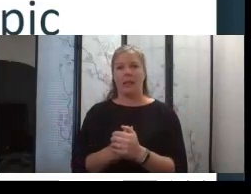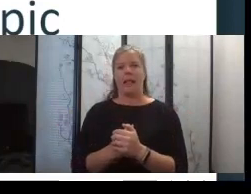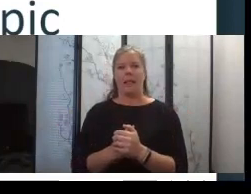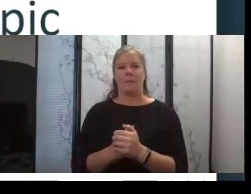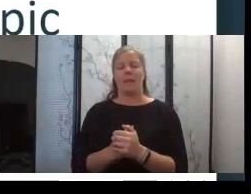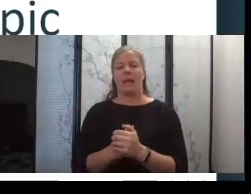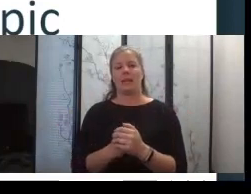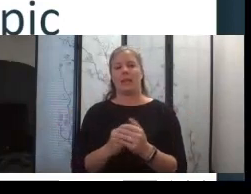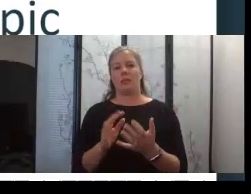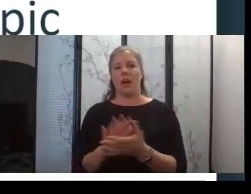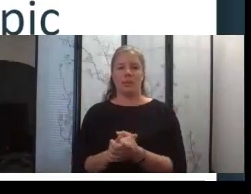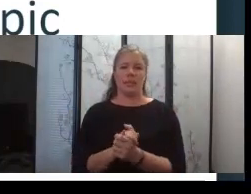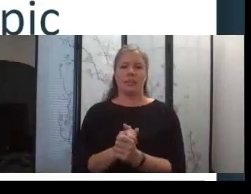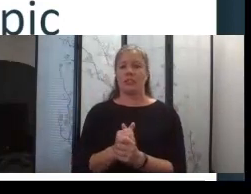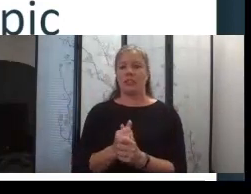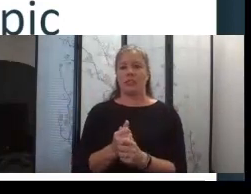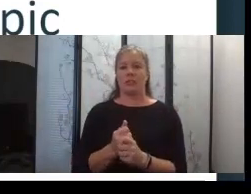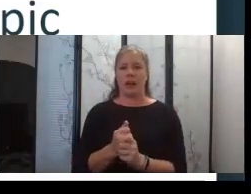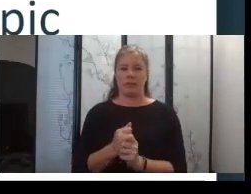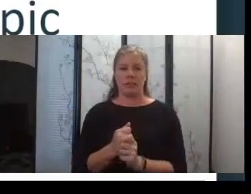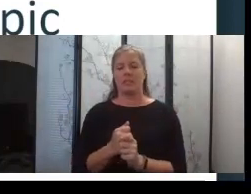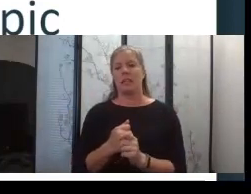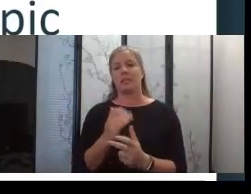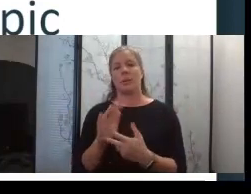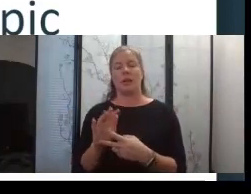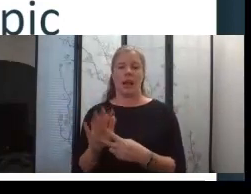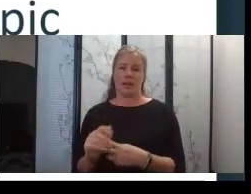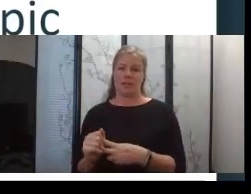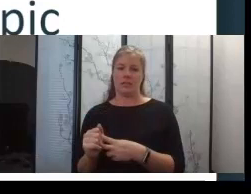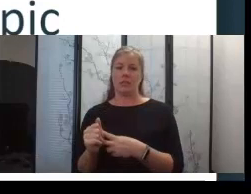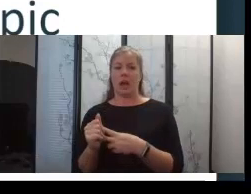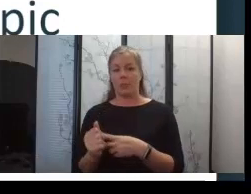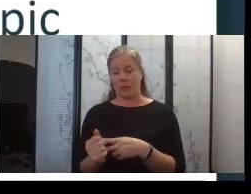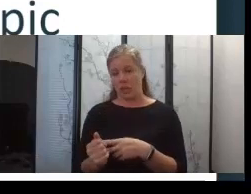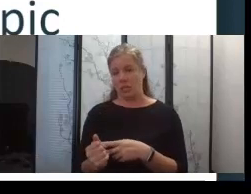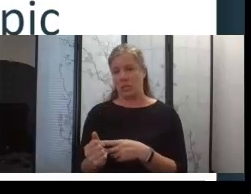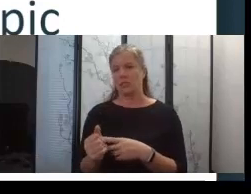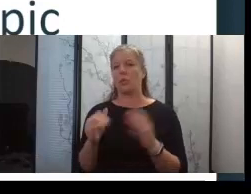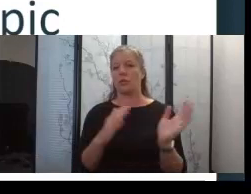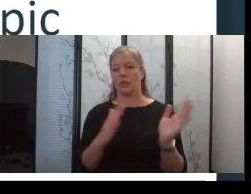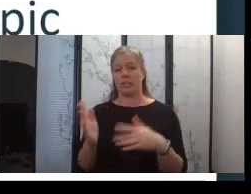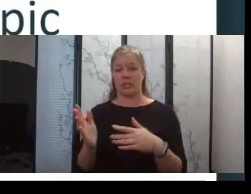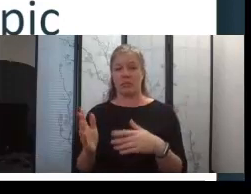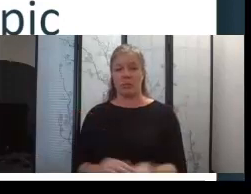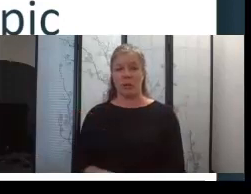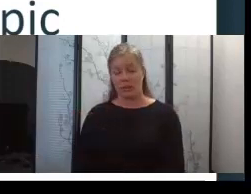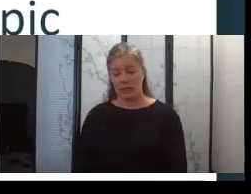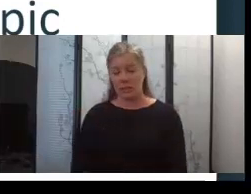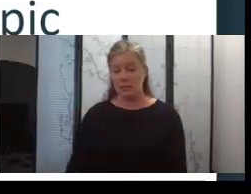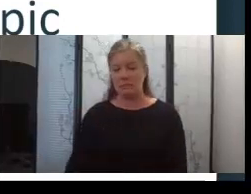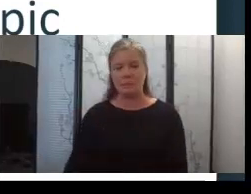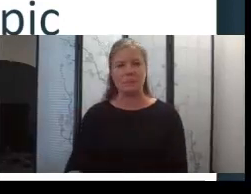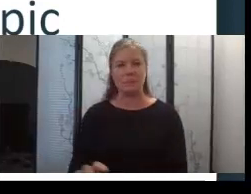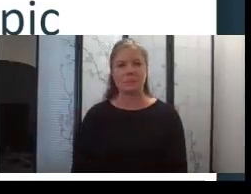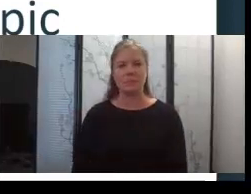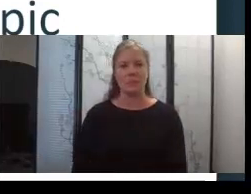of it. And then commonly these are used for emphasis as well as topic changes or transition between